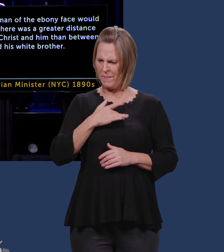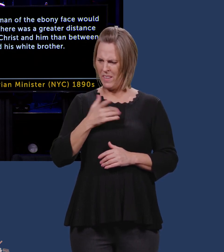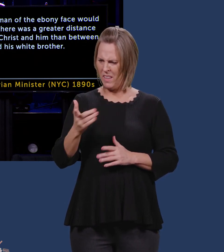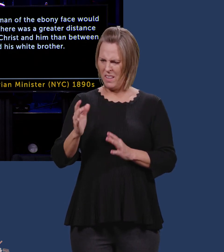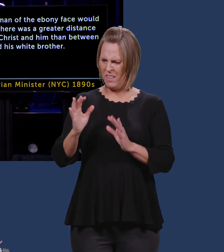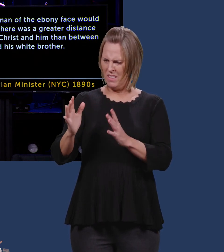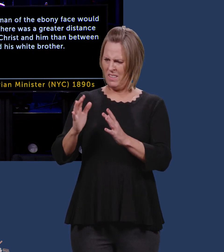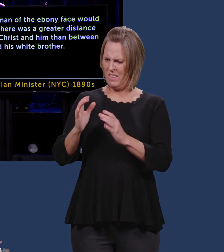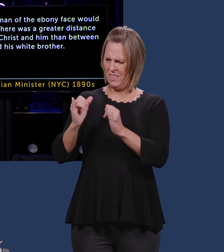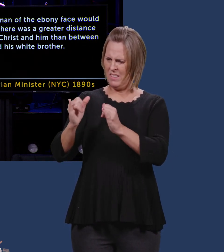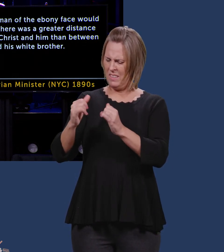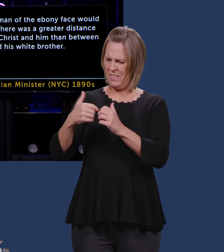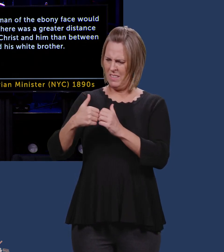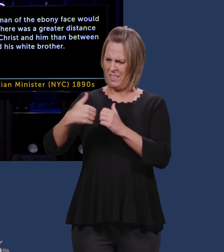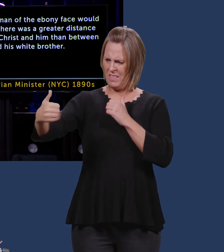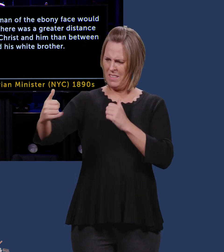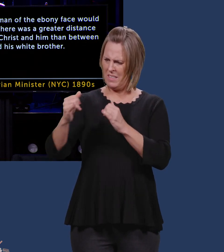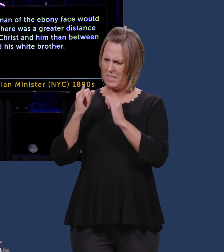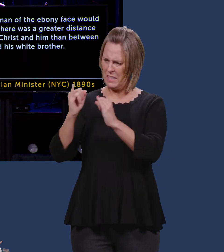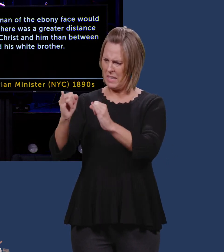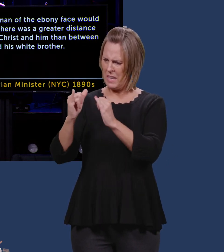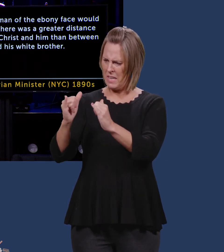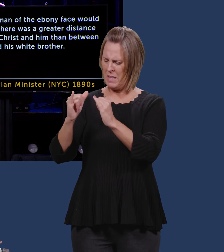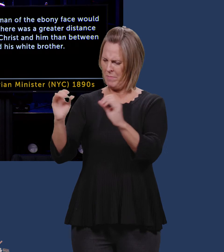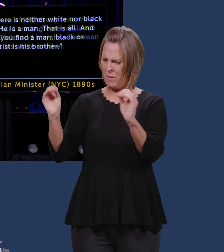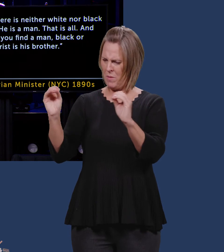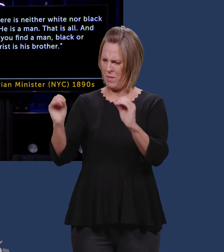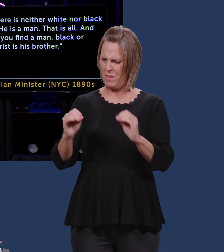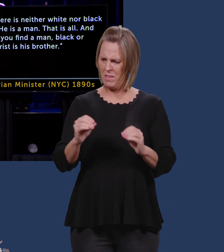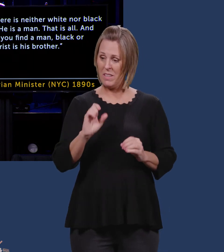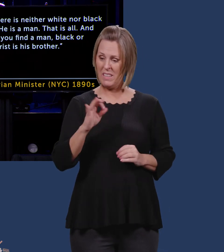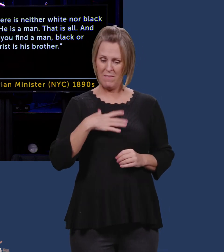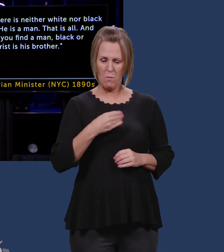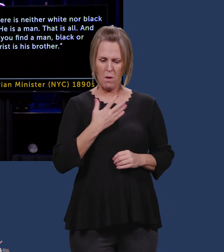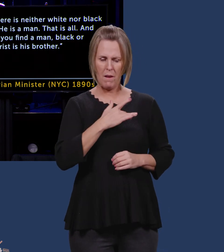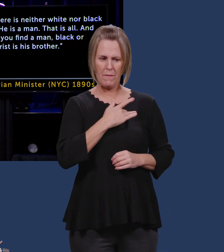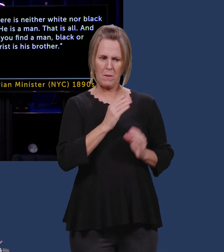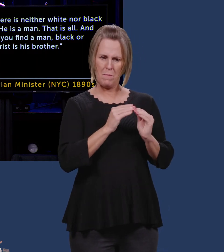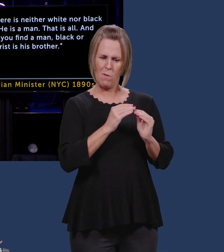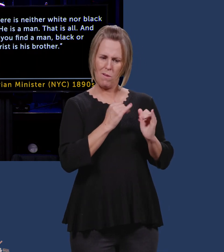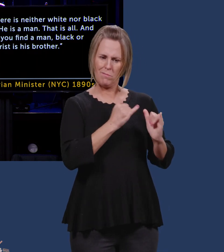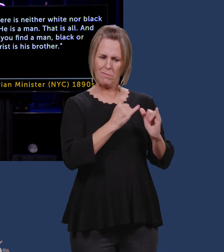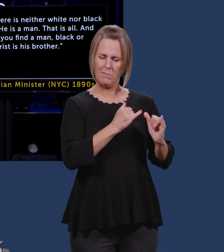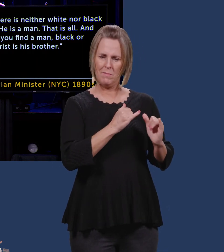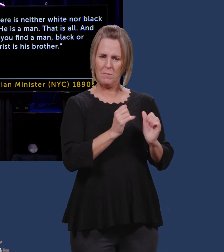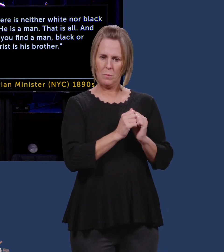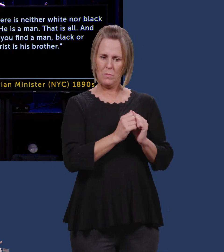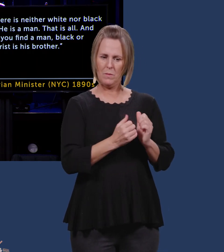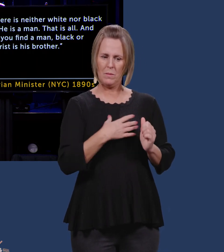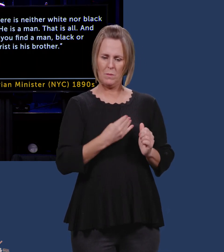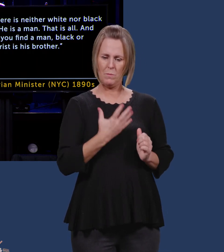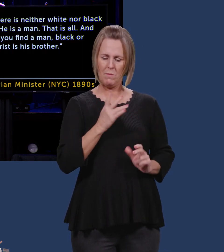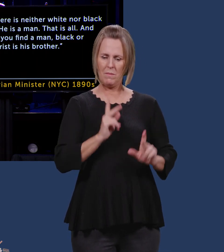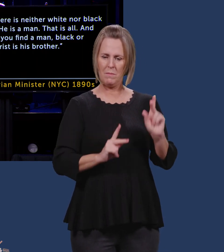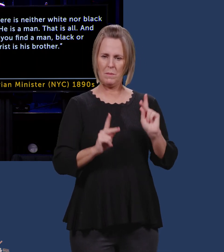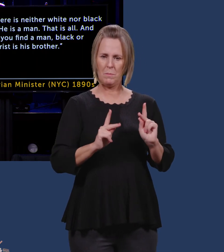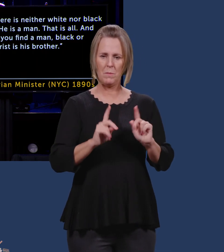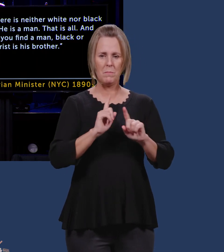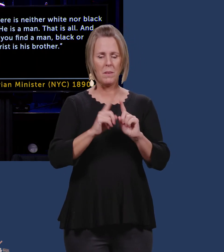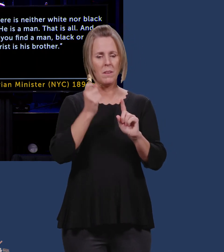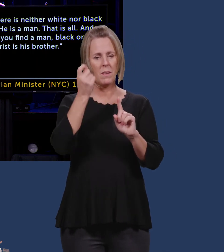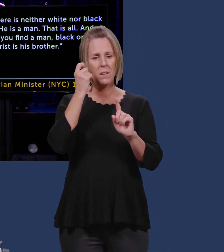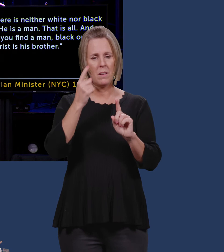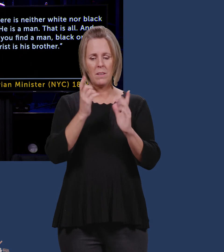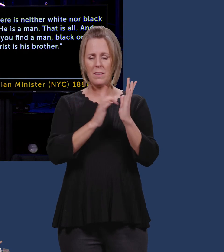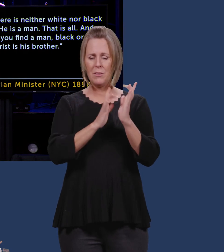Christ and him than between Christ and his white brother. As it is, there is neither white nor black in Jesus. He